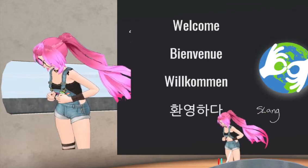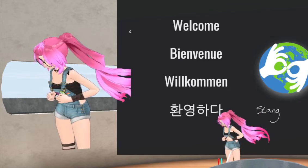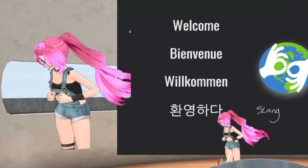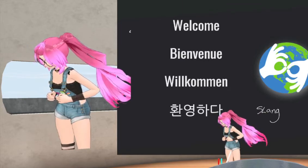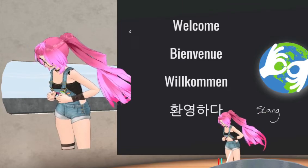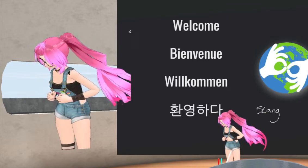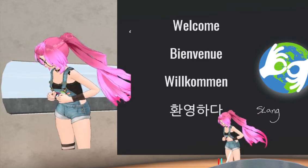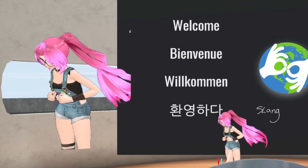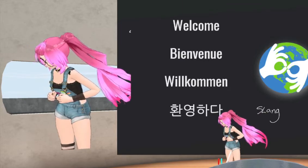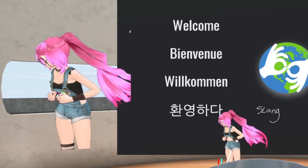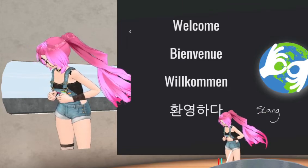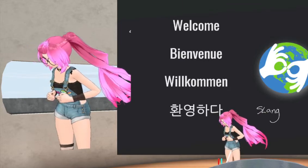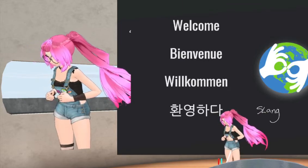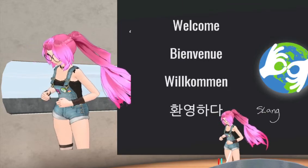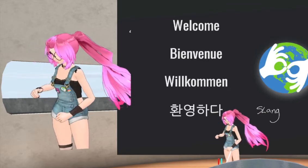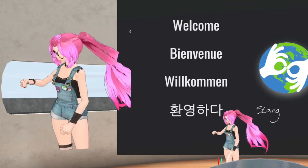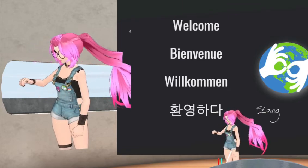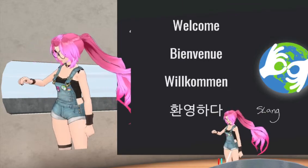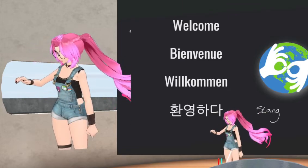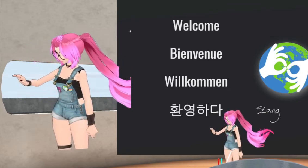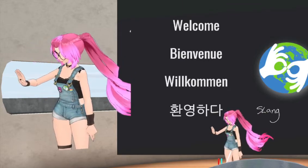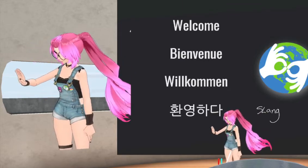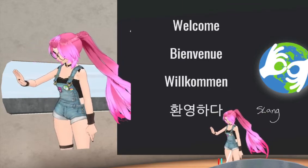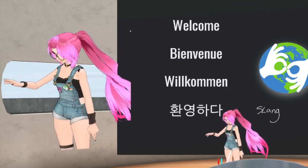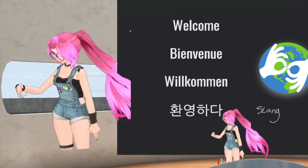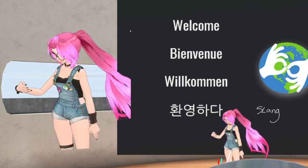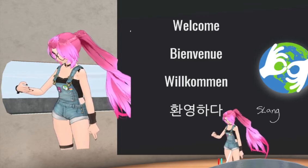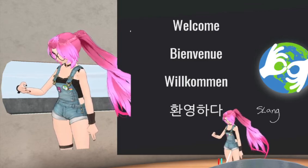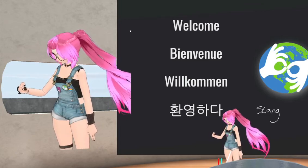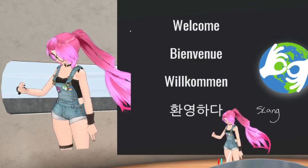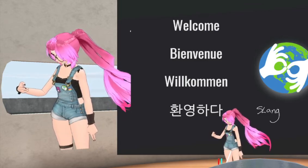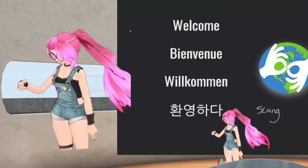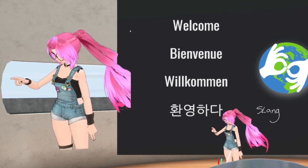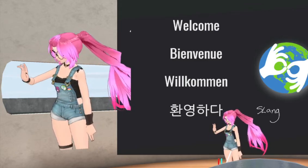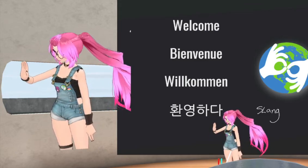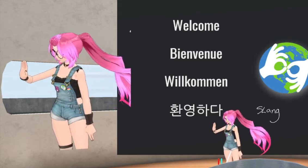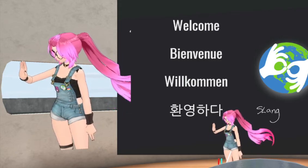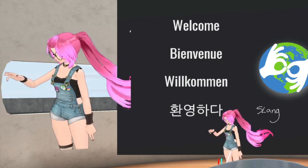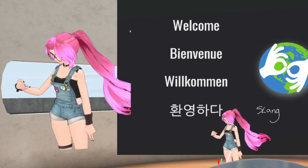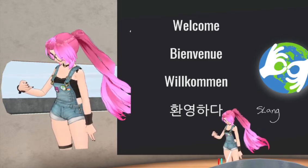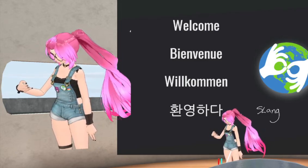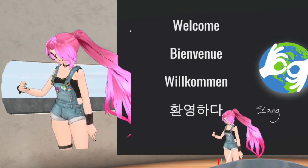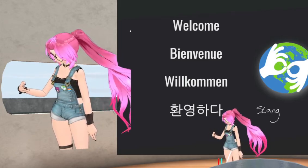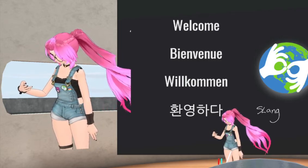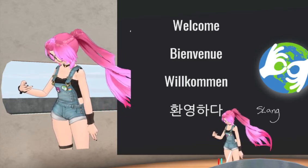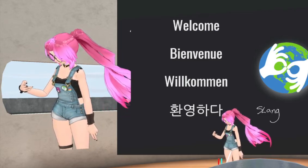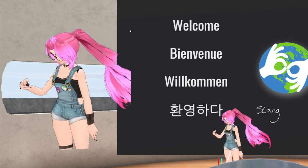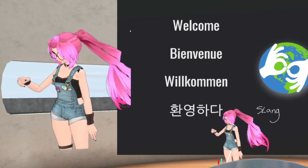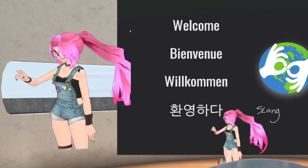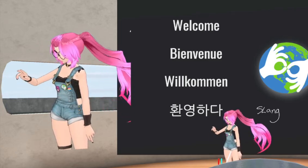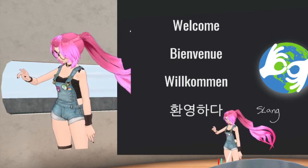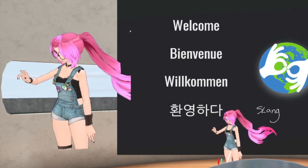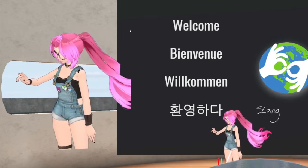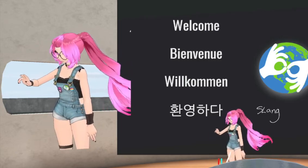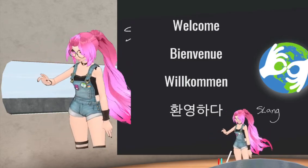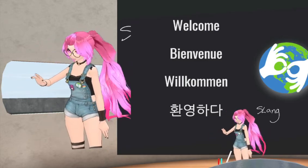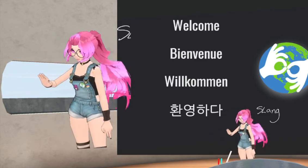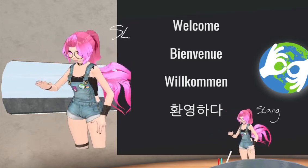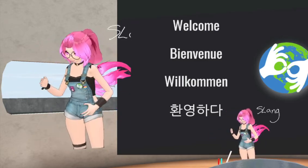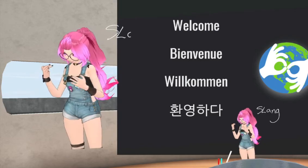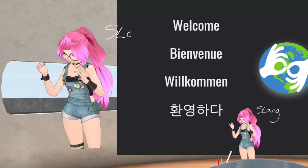shape at the end? It's a 5. So you're saying very effing interesting. And it is